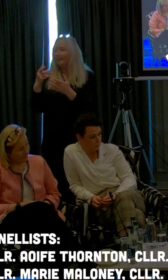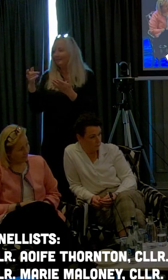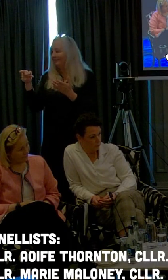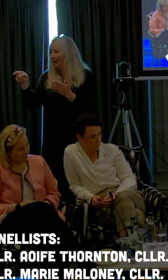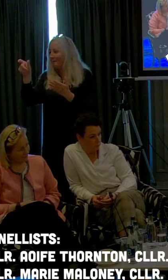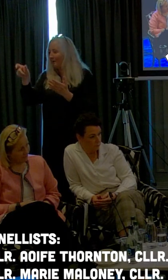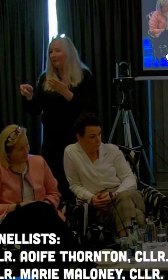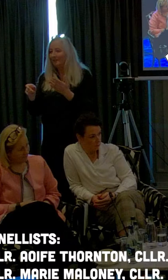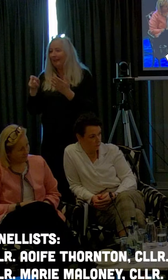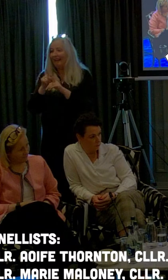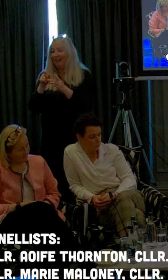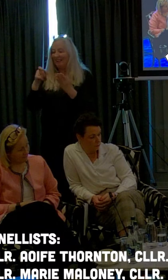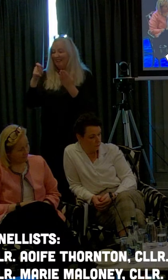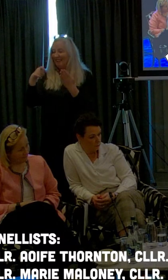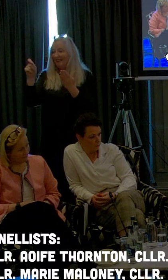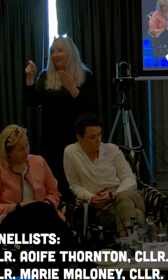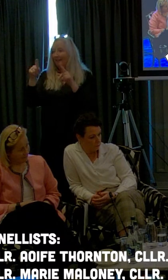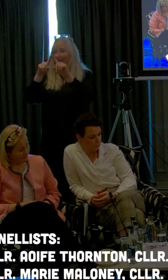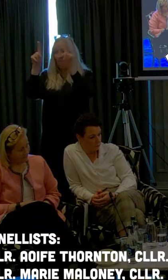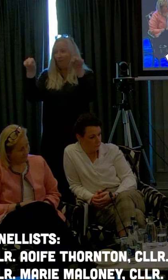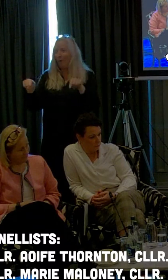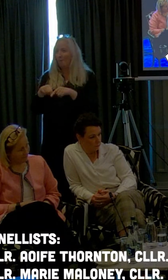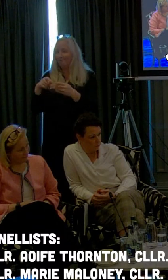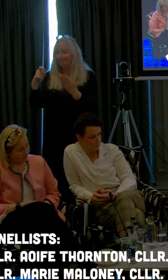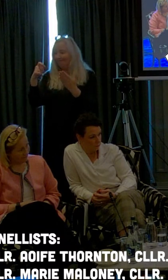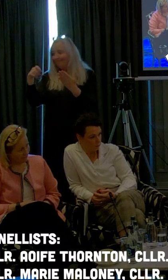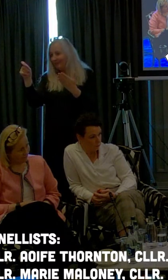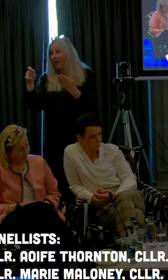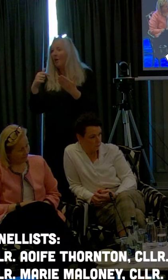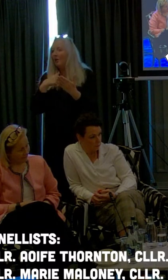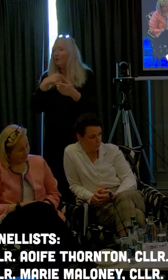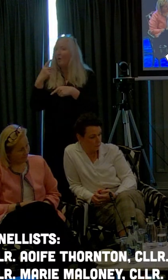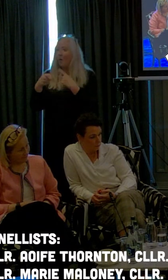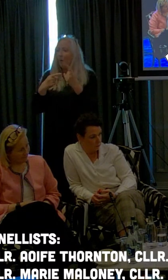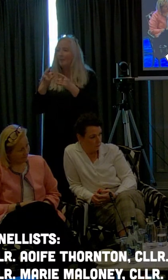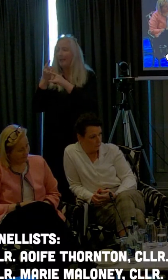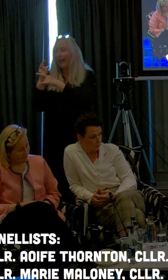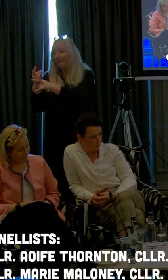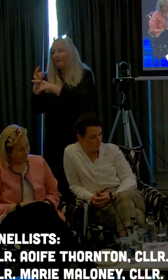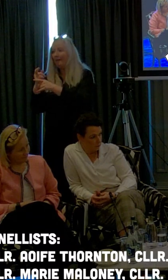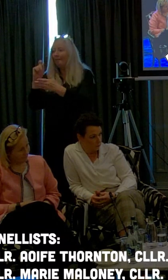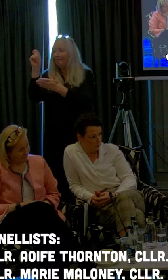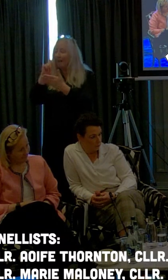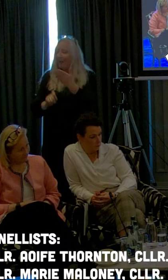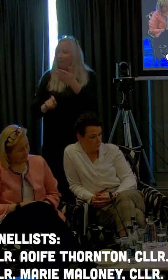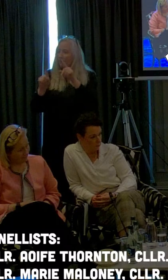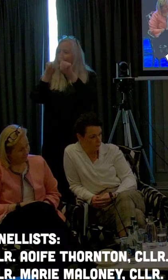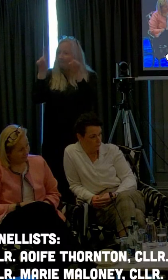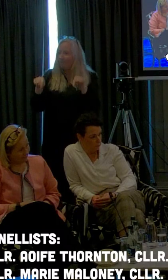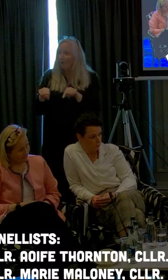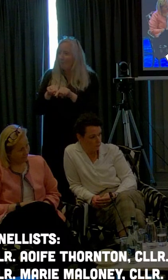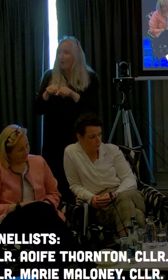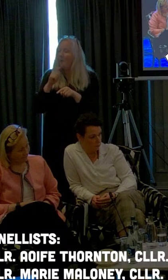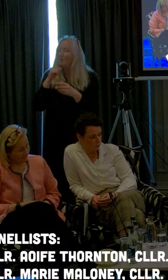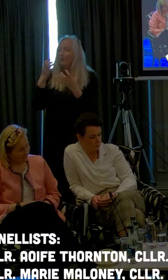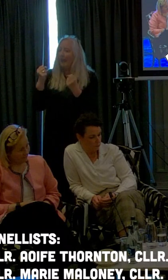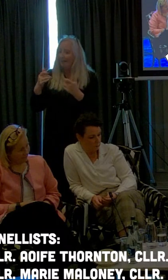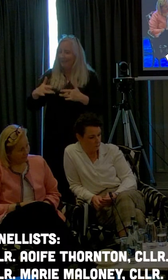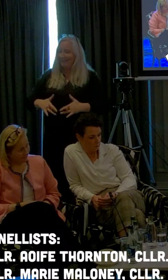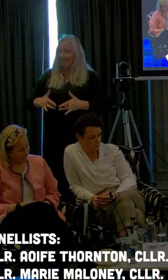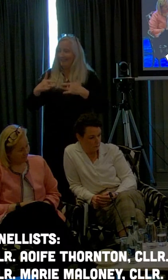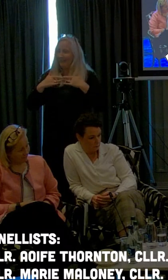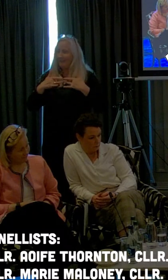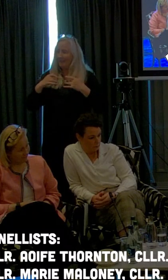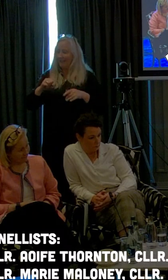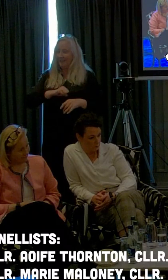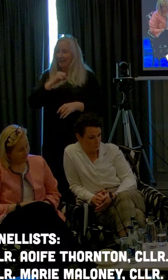difference, simple thing. But I sit with them, I go through them, I help them fill up the forms. But this sense of satisfaction that we get from